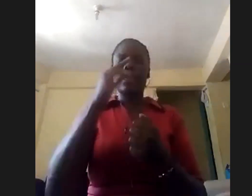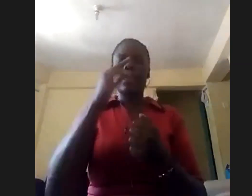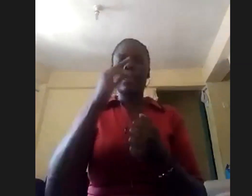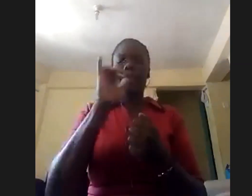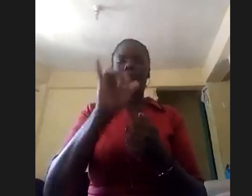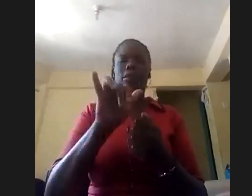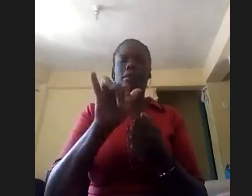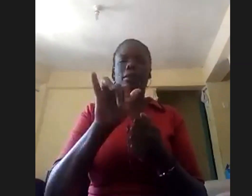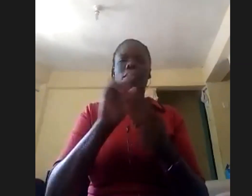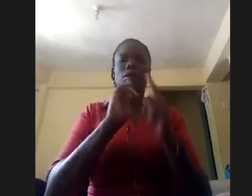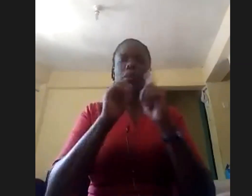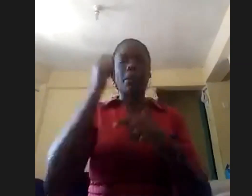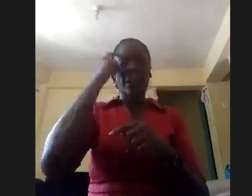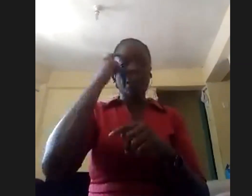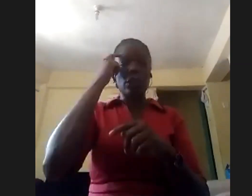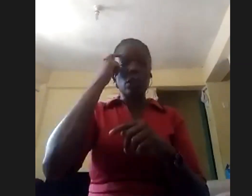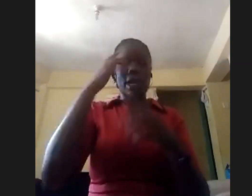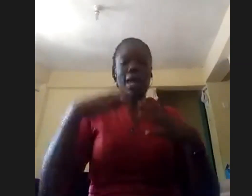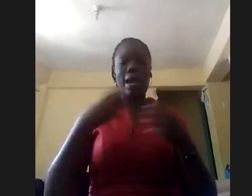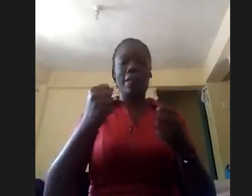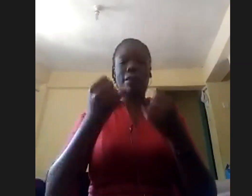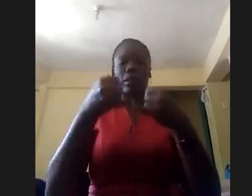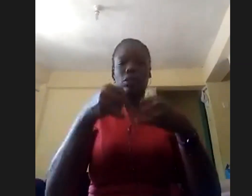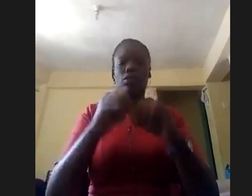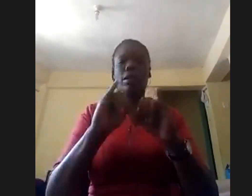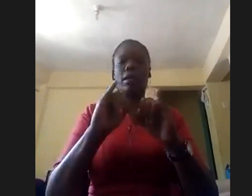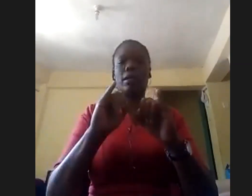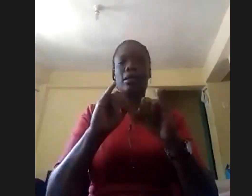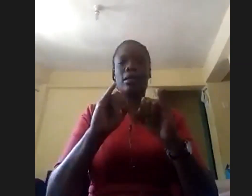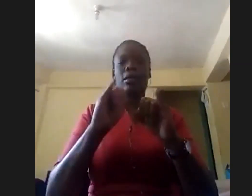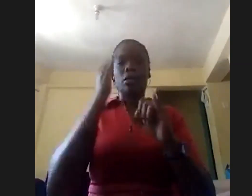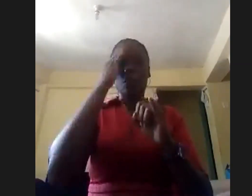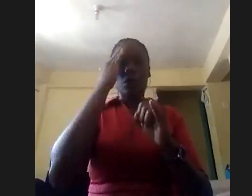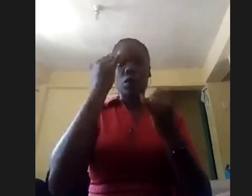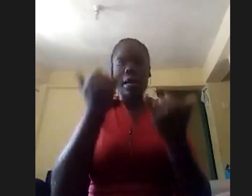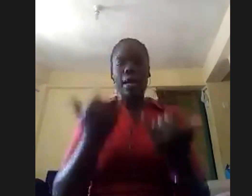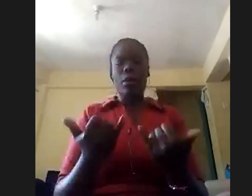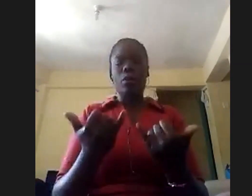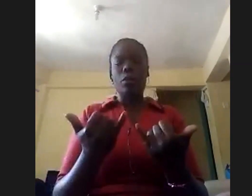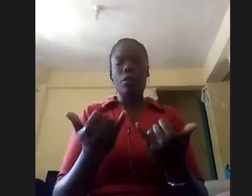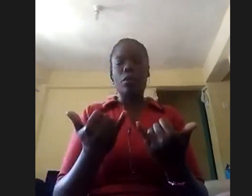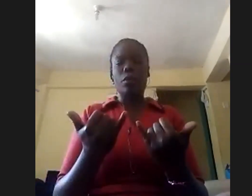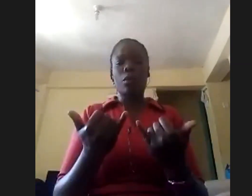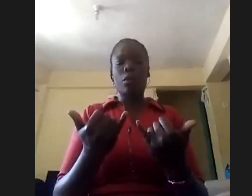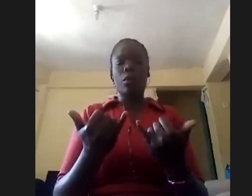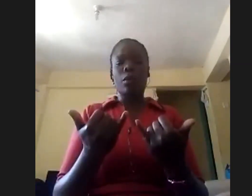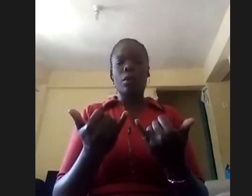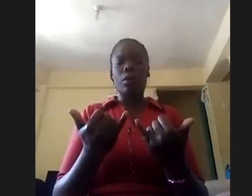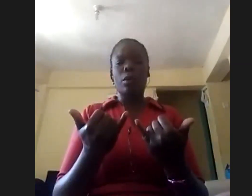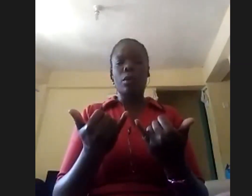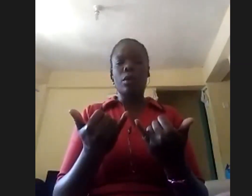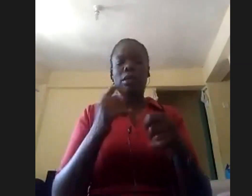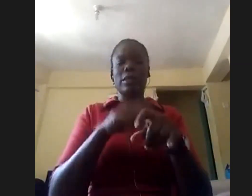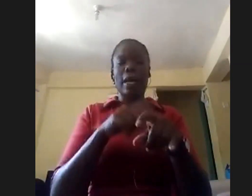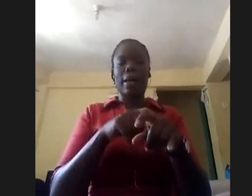mental health, and we will try to. We know that right now we're in very unprecedented times, and Corona is